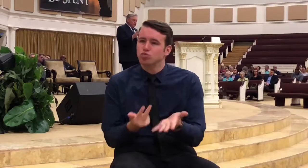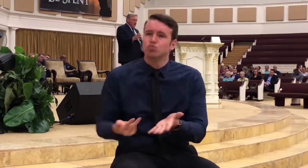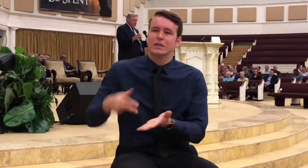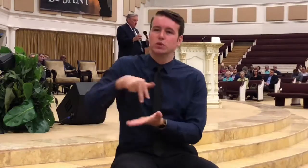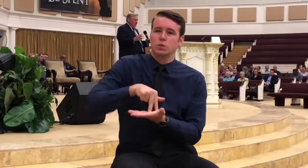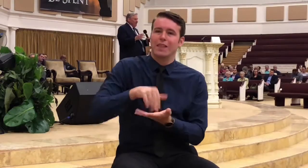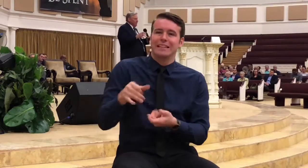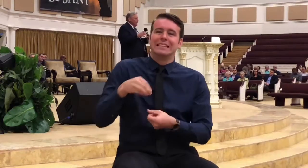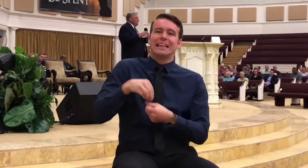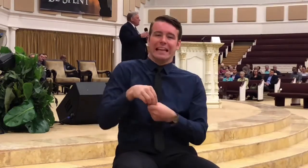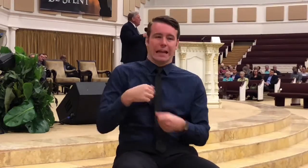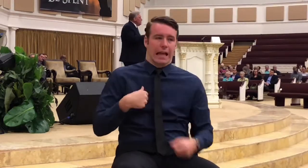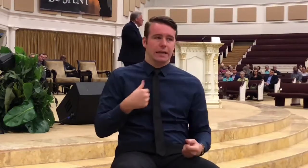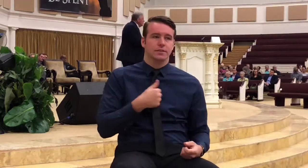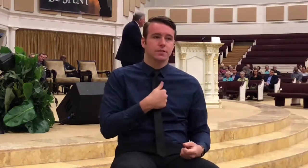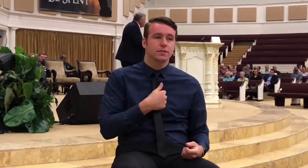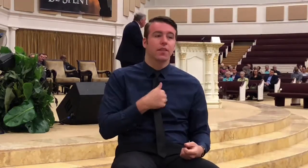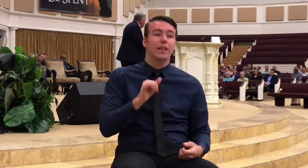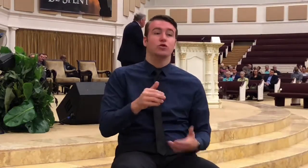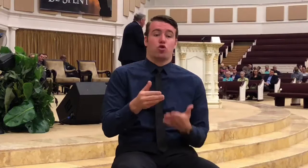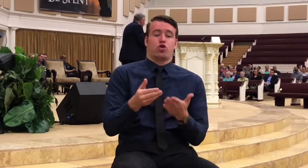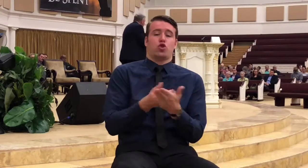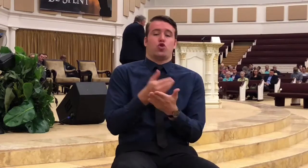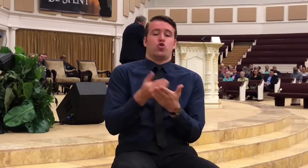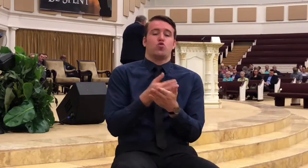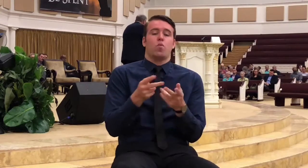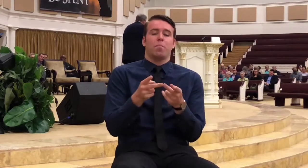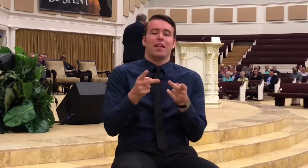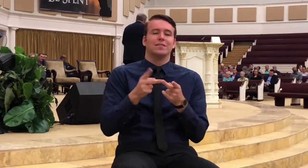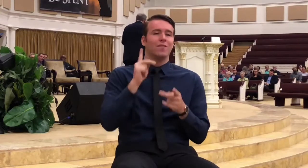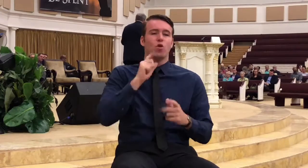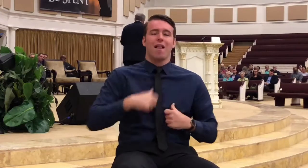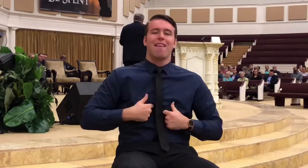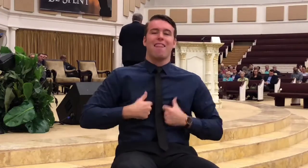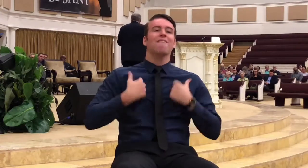that is in us, and it is the new source of life.